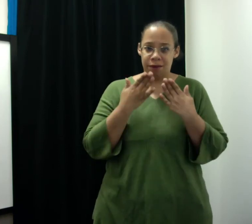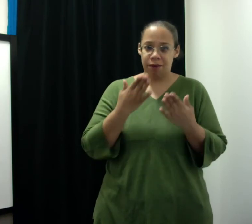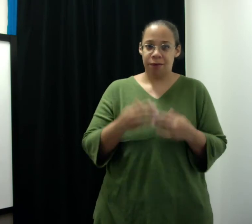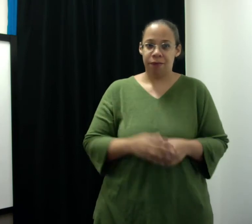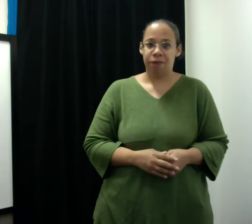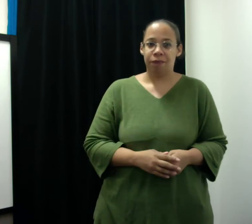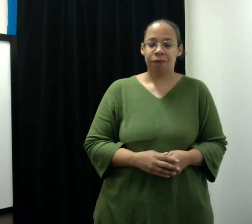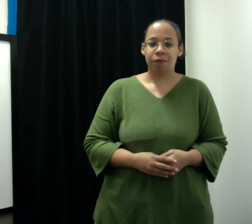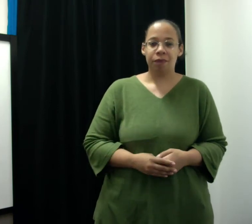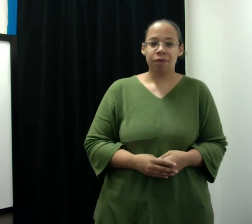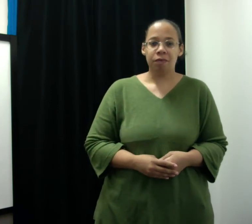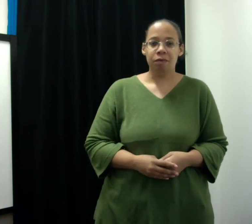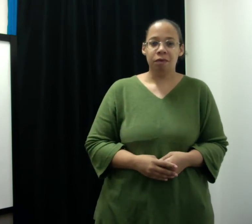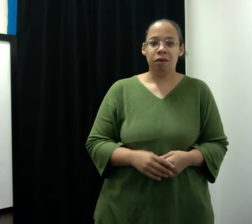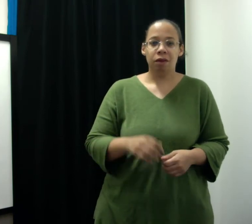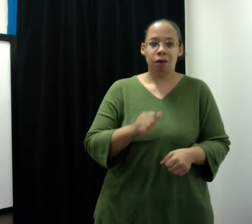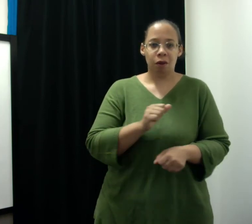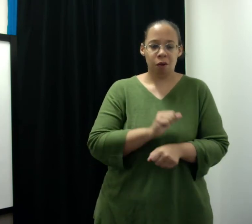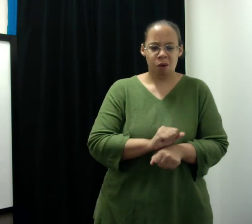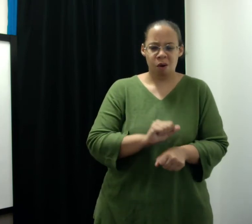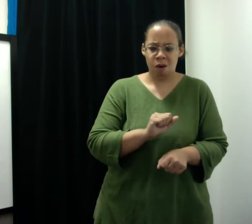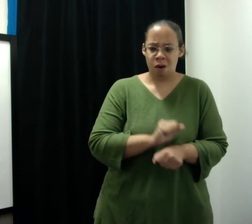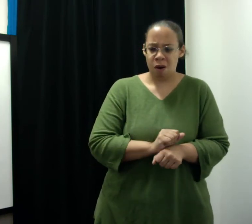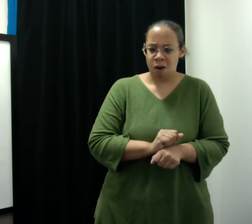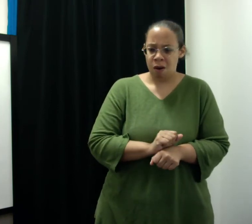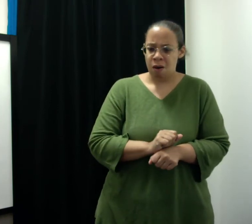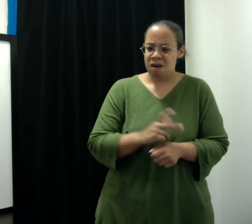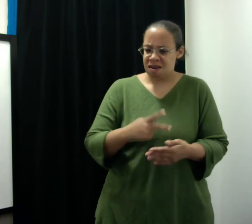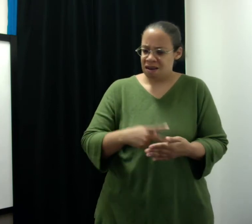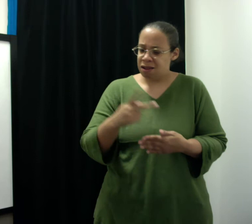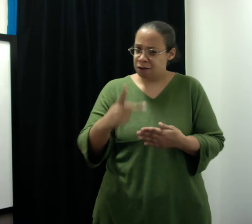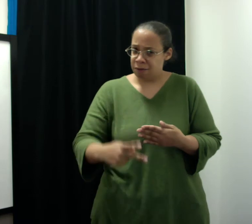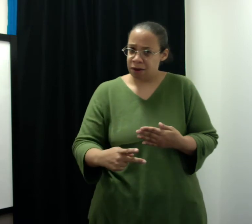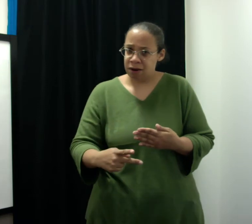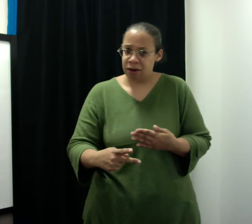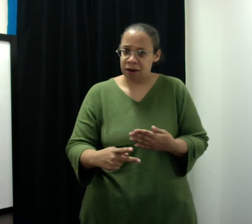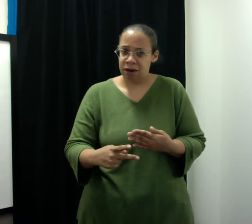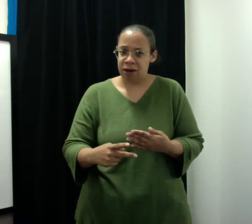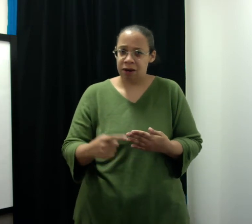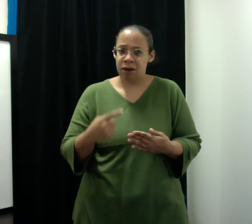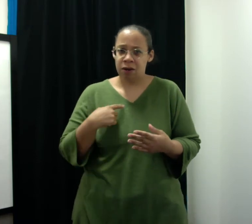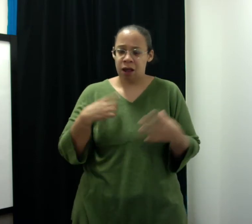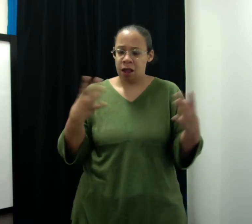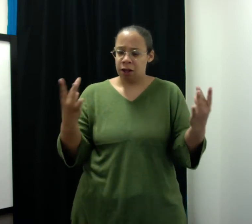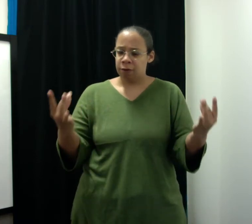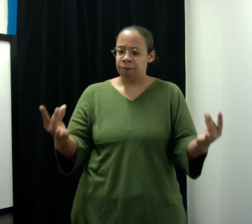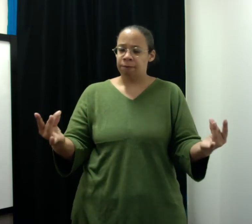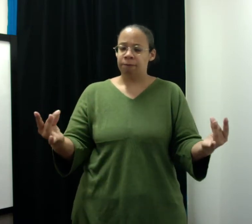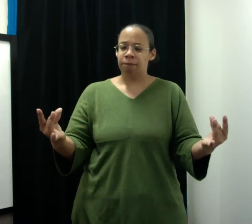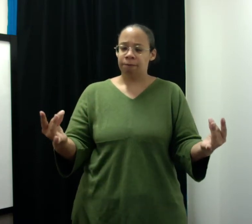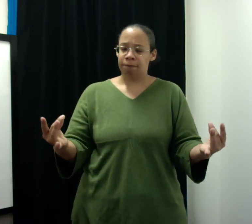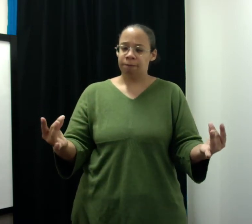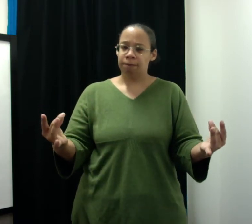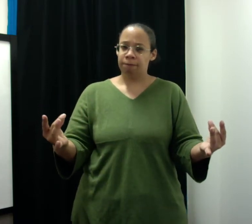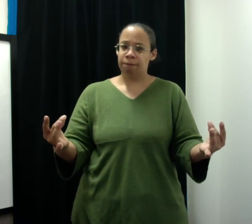Working on this project was a form of visual meditation, like a Sufi dance, a prayer to a better